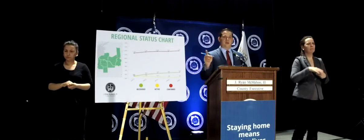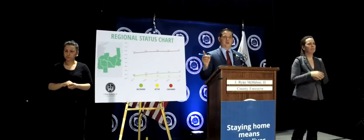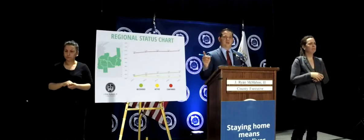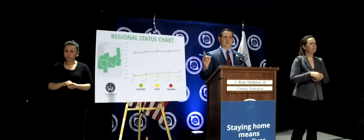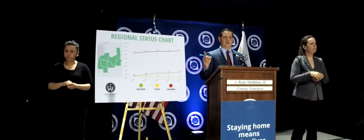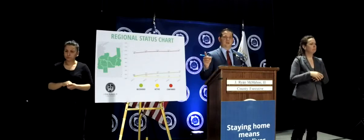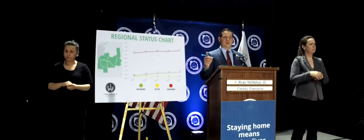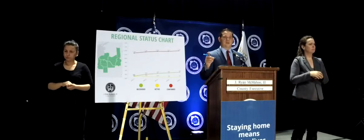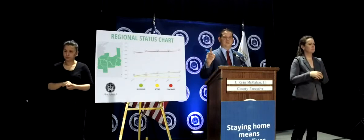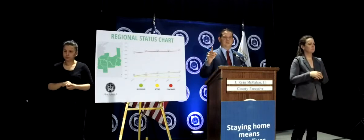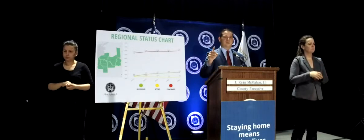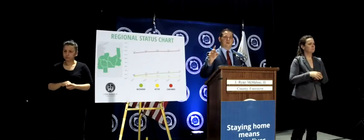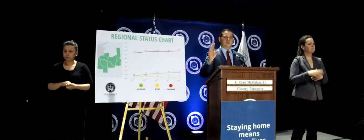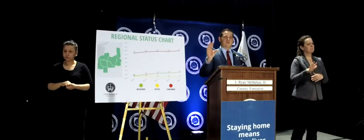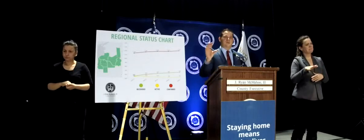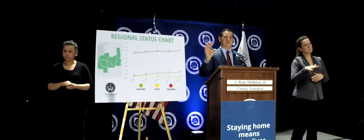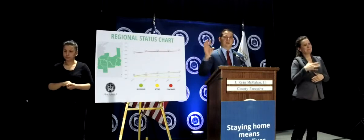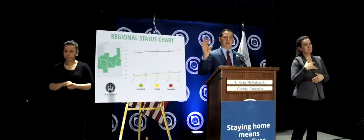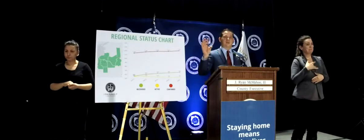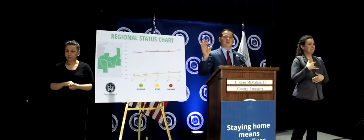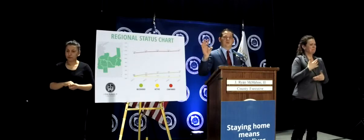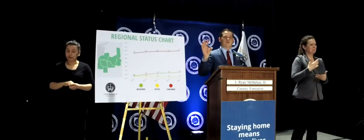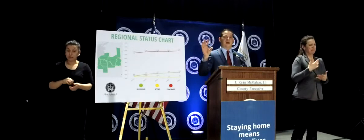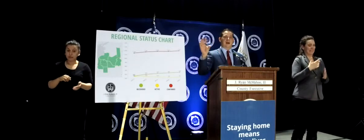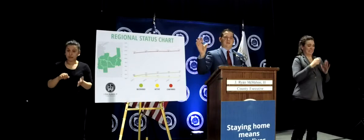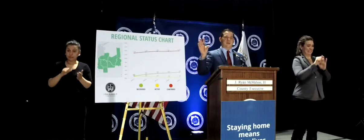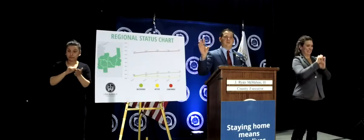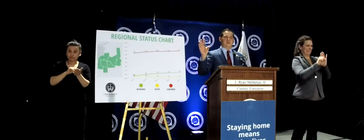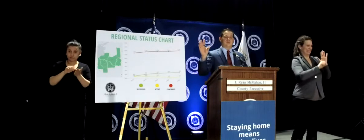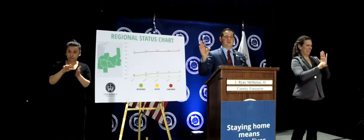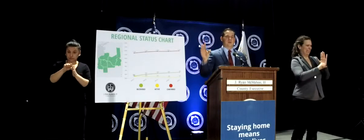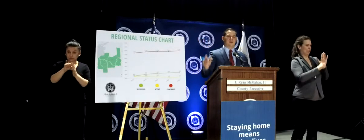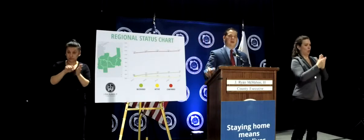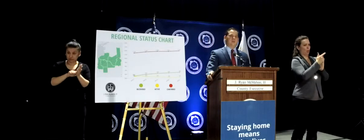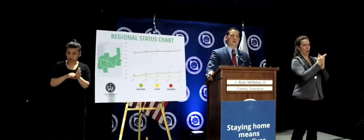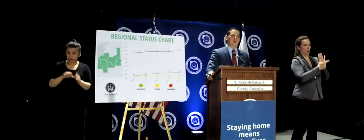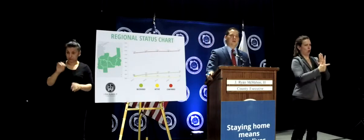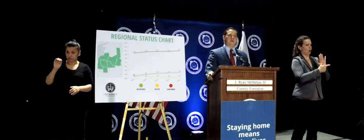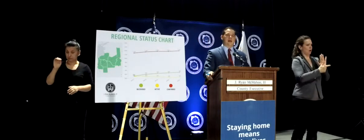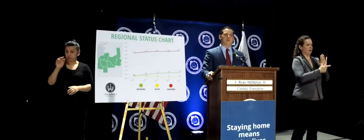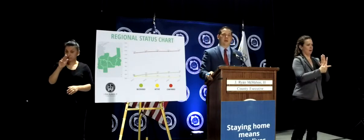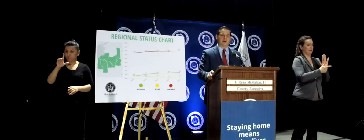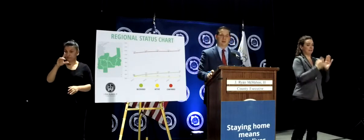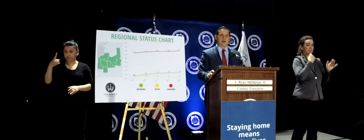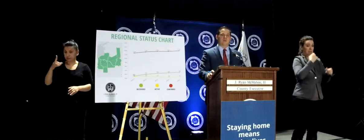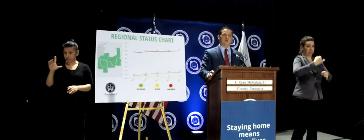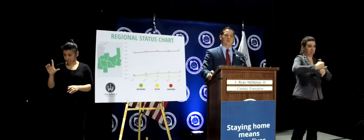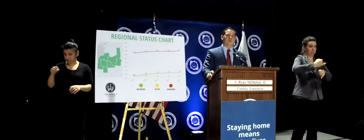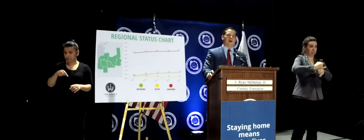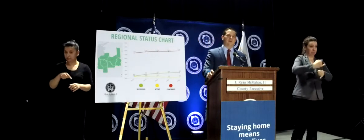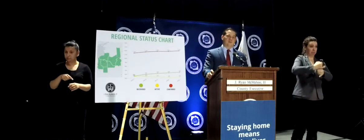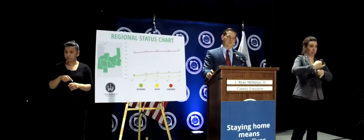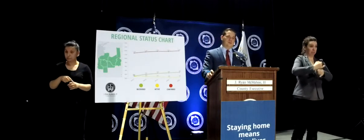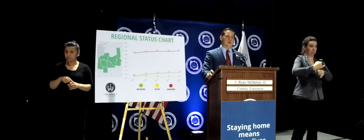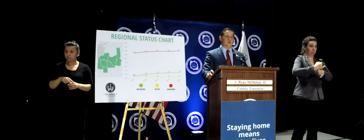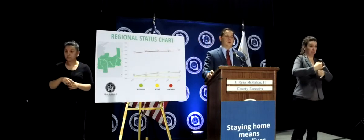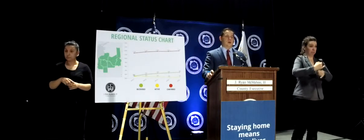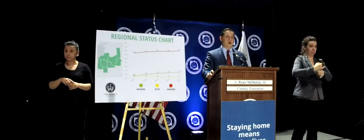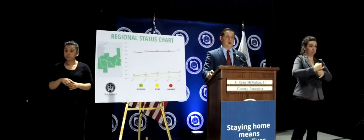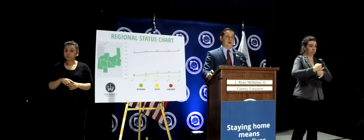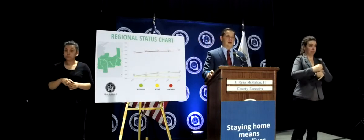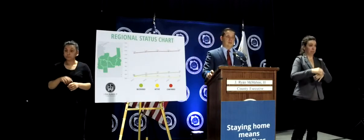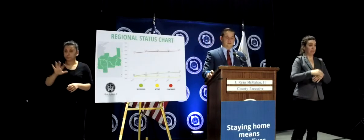state regulation says if there's a facility that has more than 5, they give you the facility name. There's not been any that have more than 5.